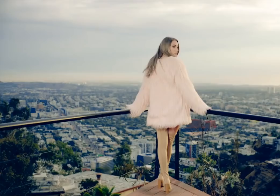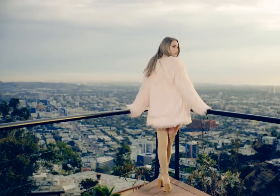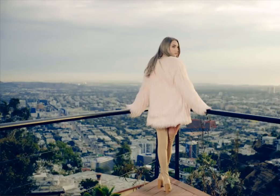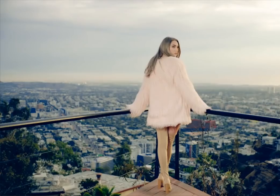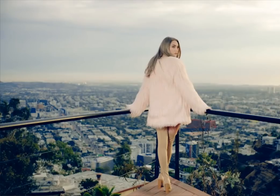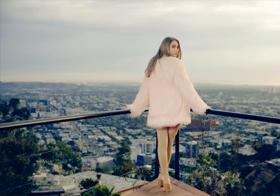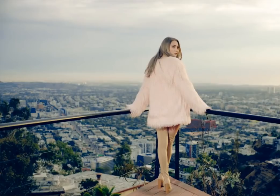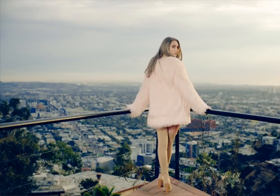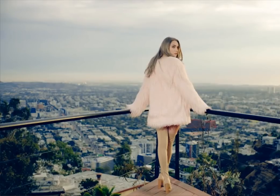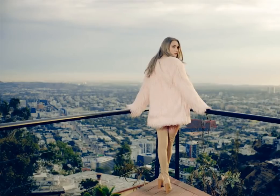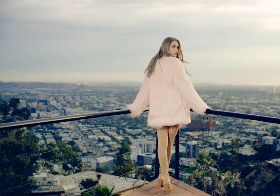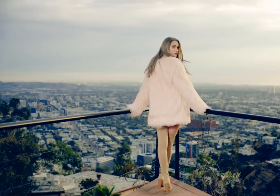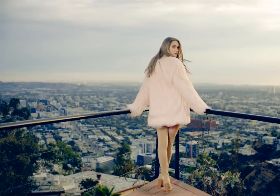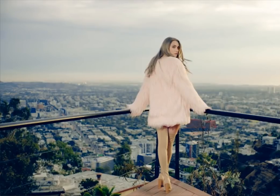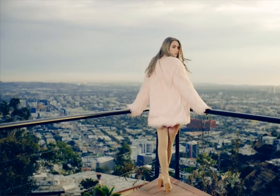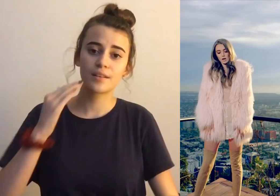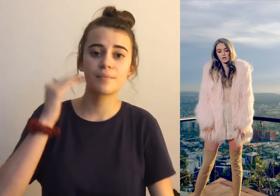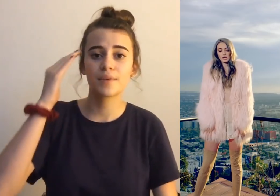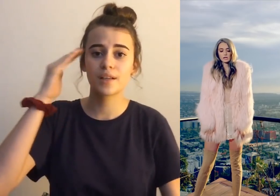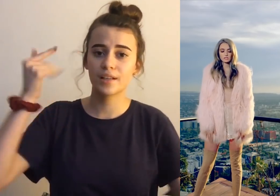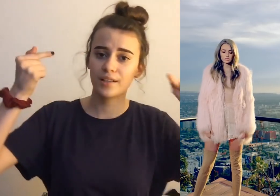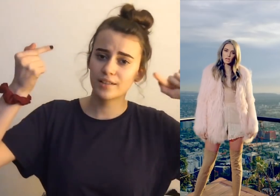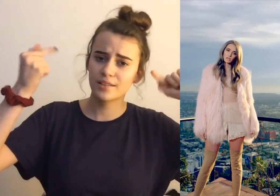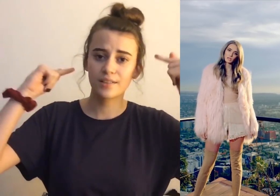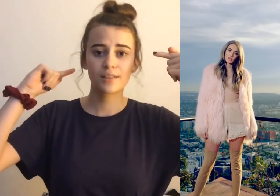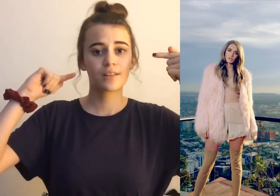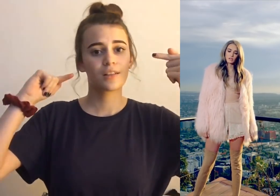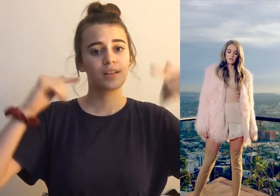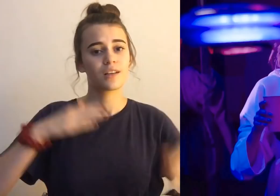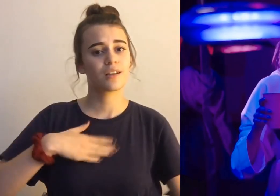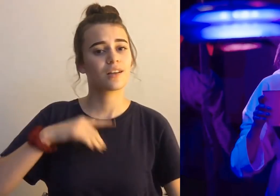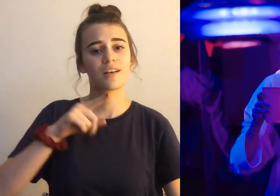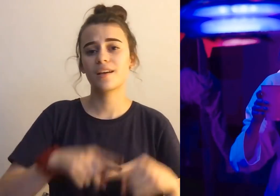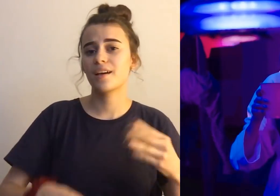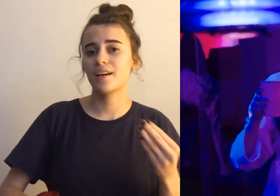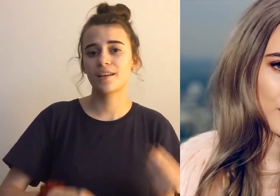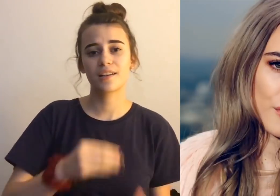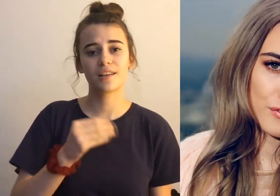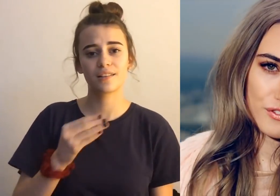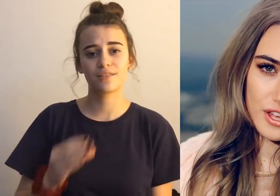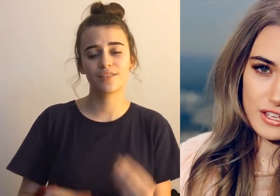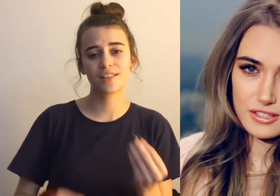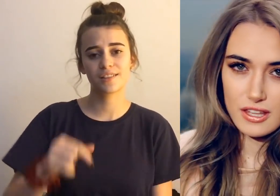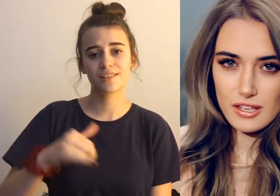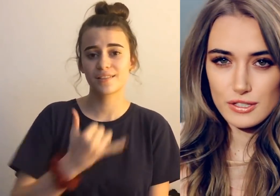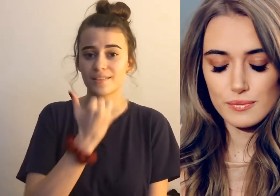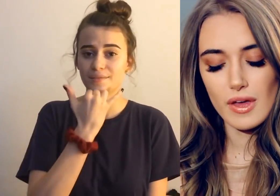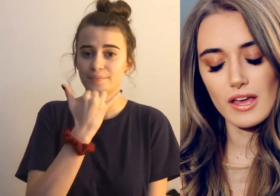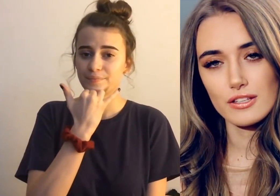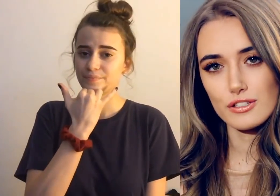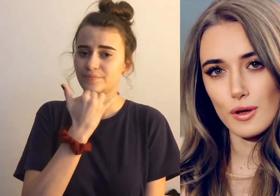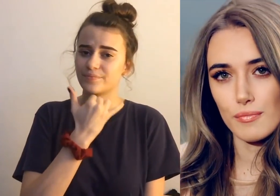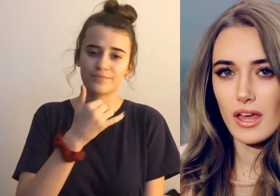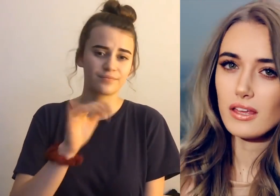breaking. My body's shaking. My head is aching. I can't fix